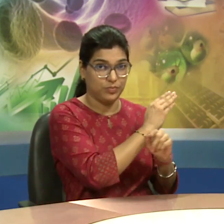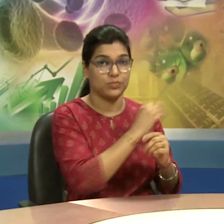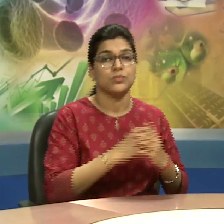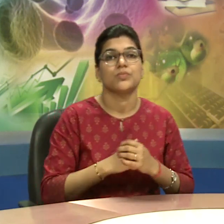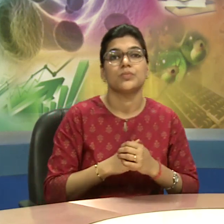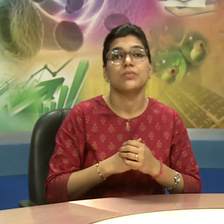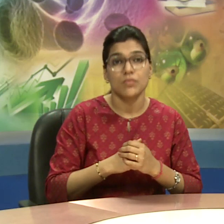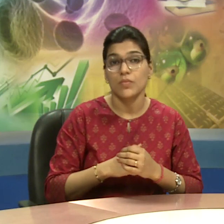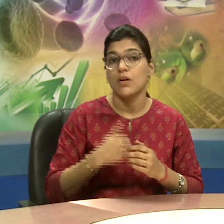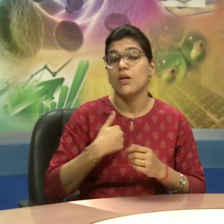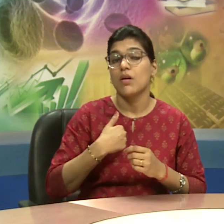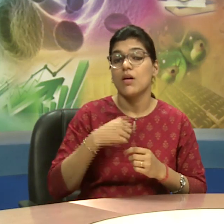Third,